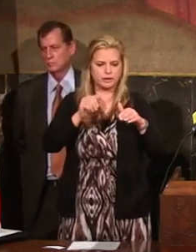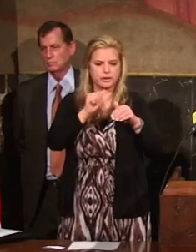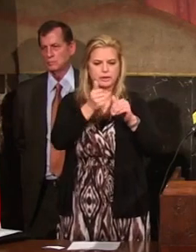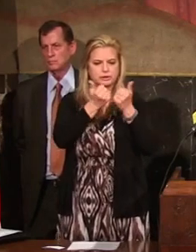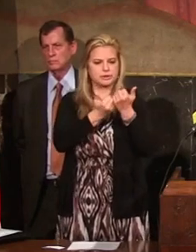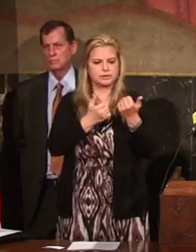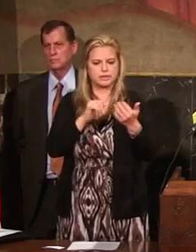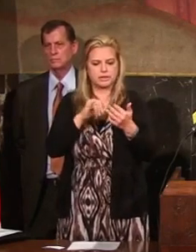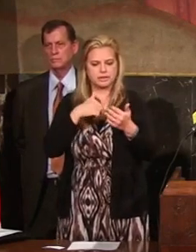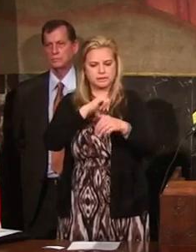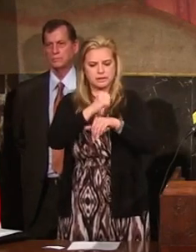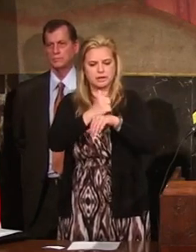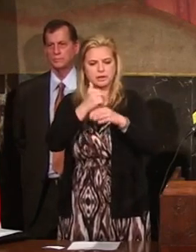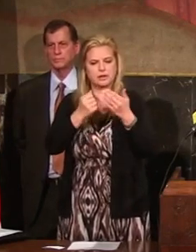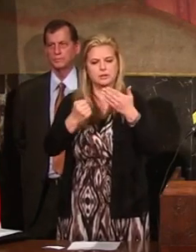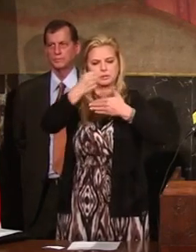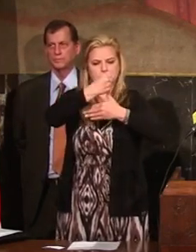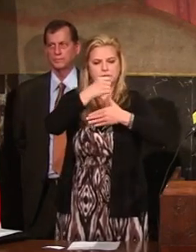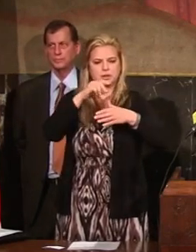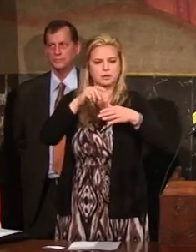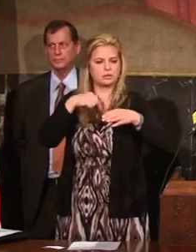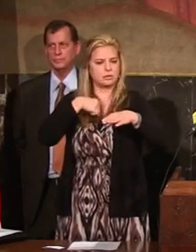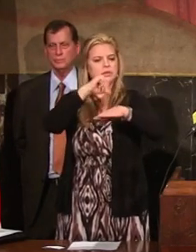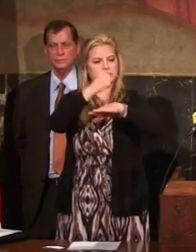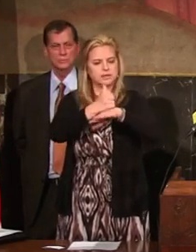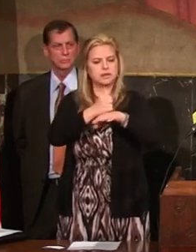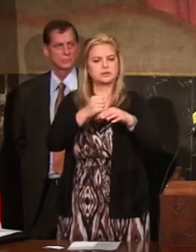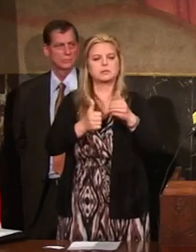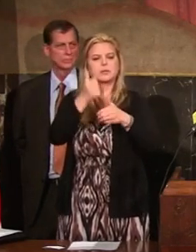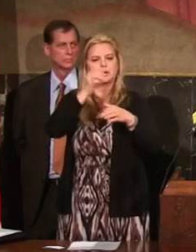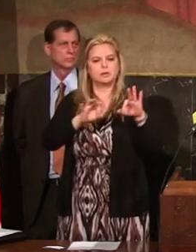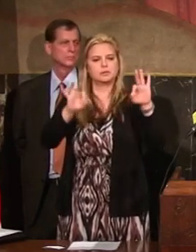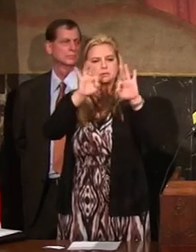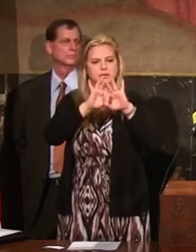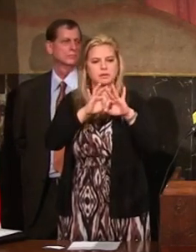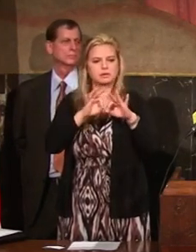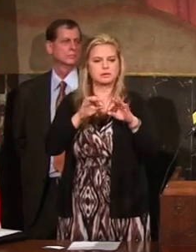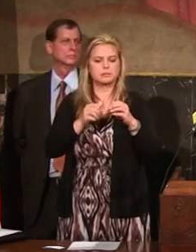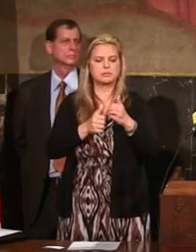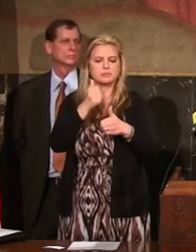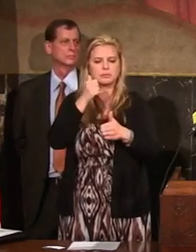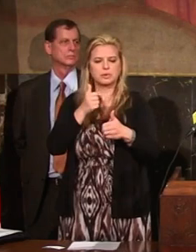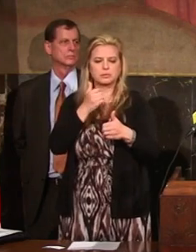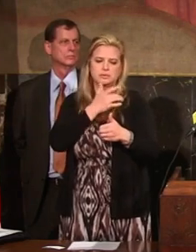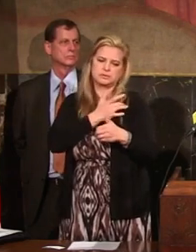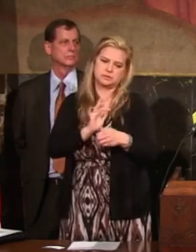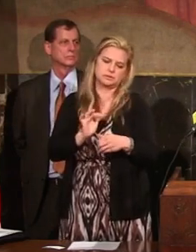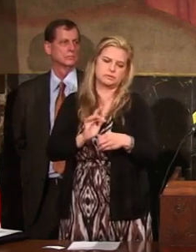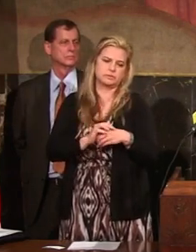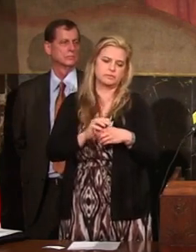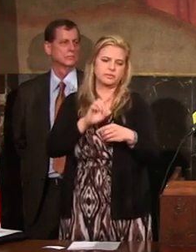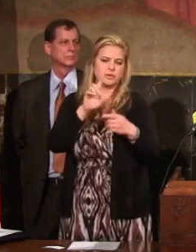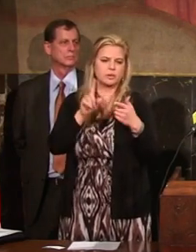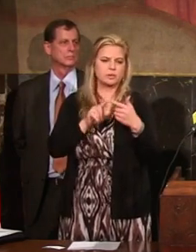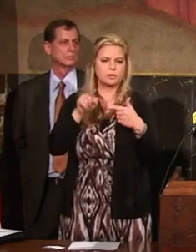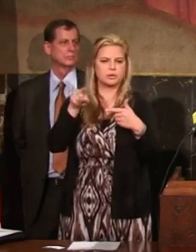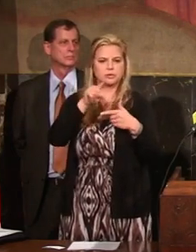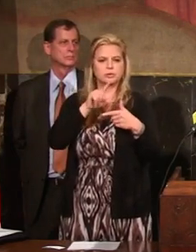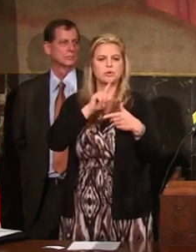that we have set as the most valuable and the ones most vulnerable. Because when you are